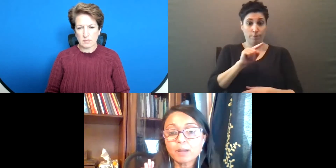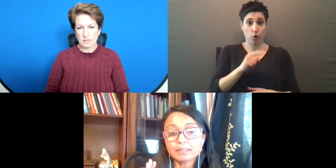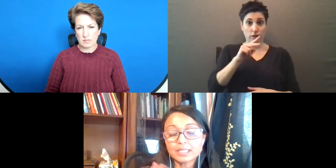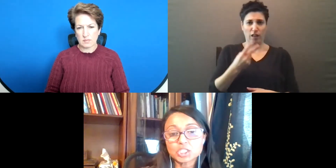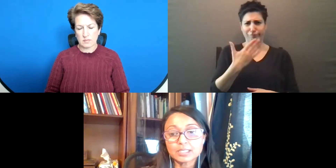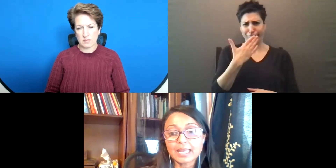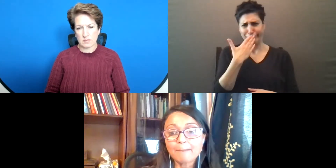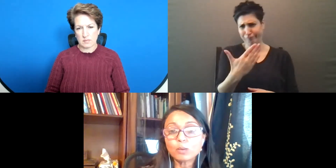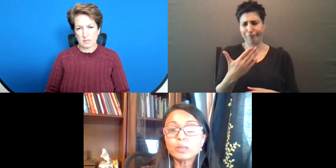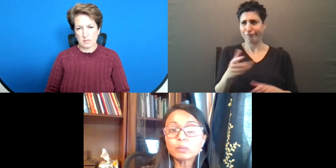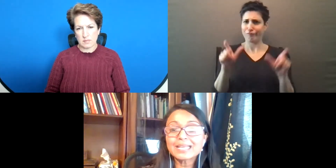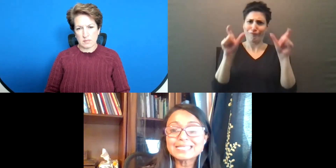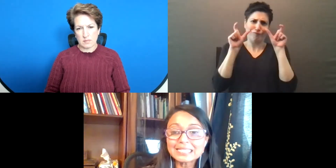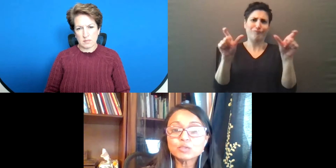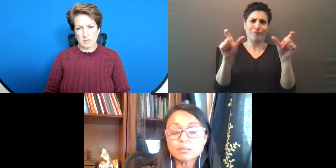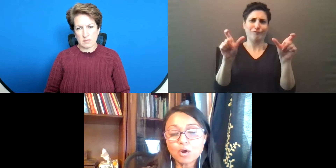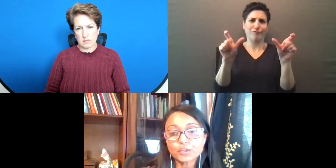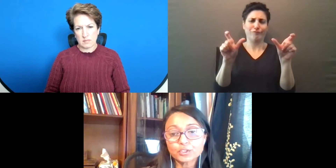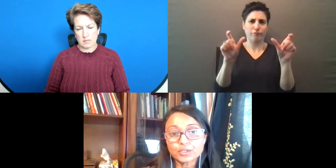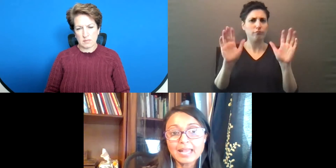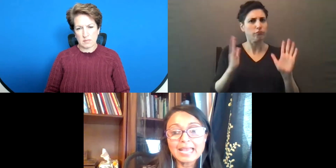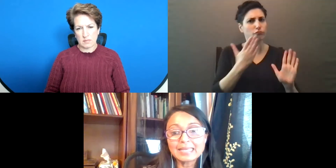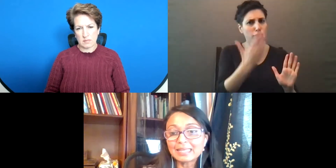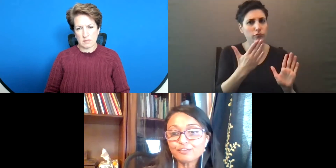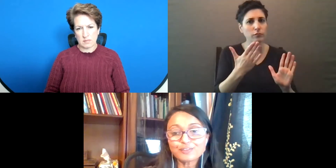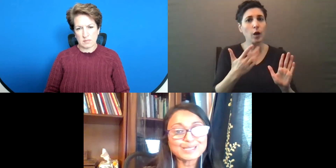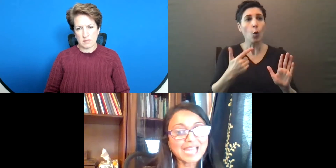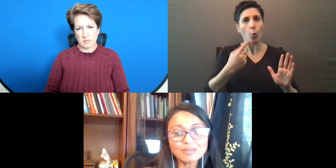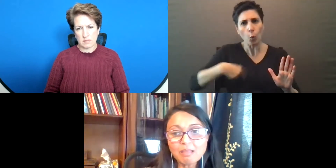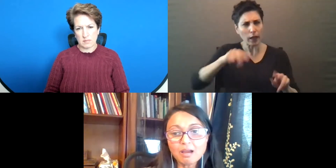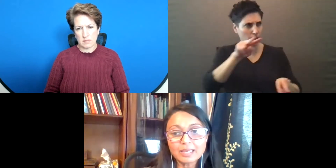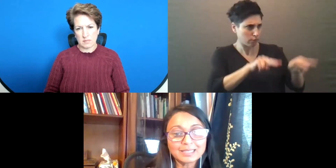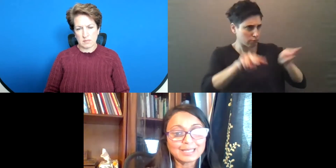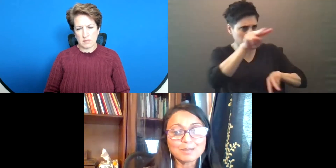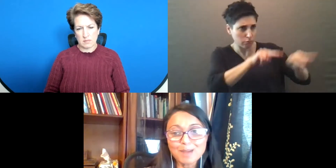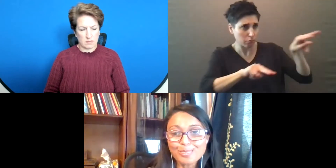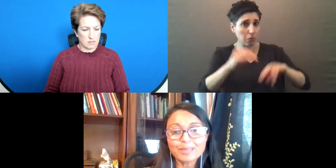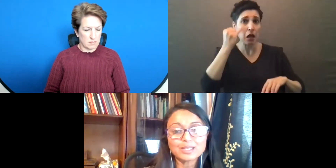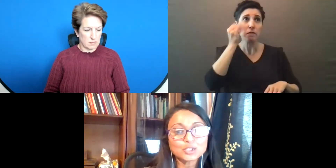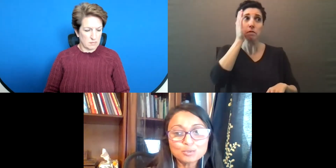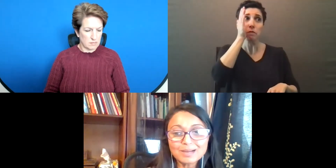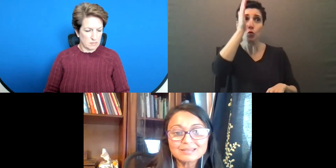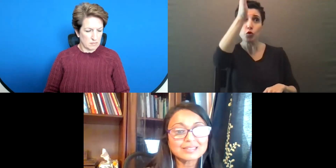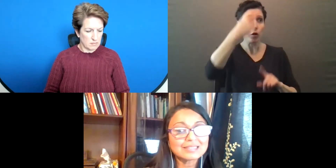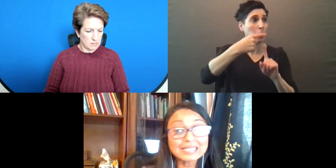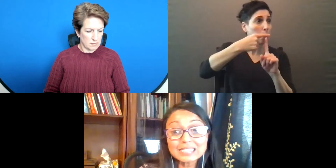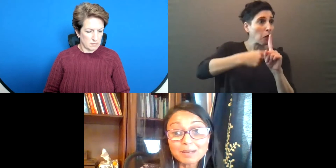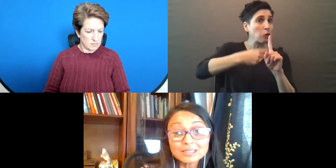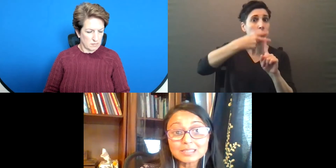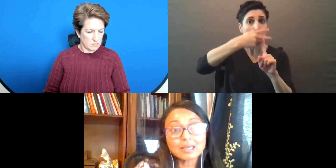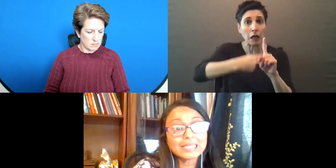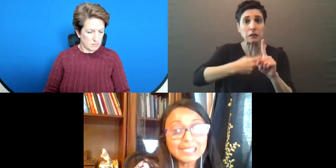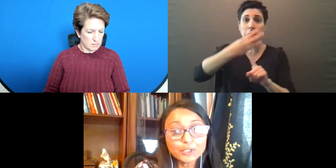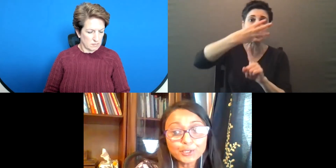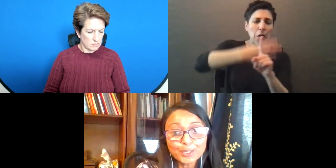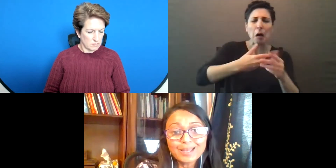the general population. But we will continue to monitor. And if down the line, in a month, 2 months, 6